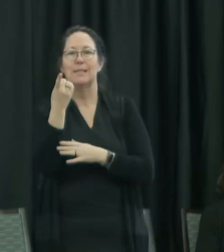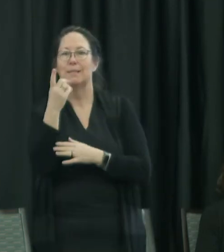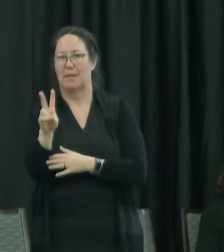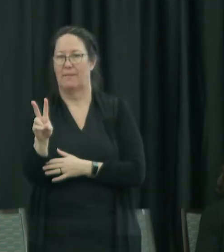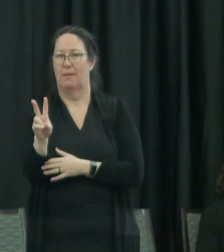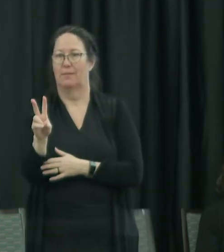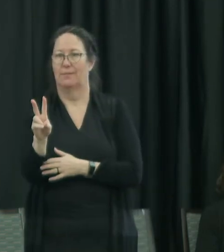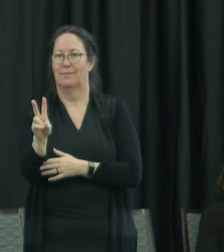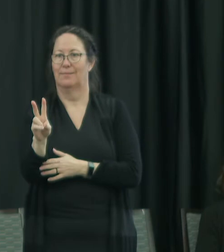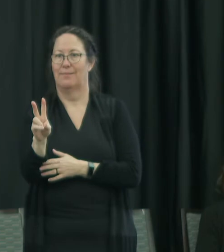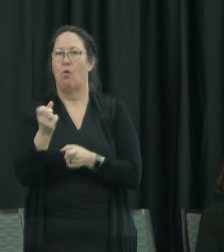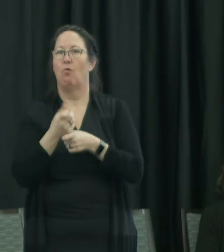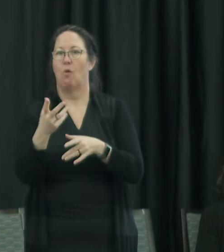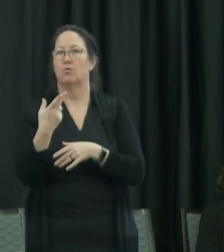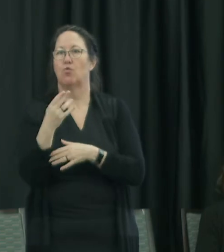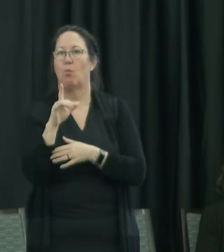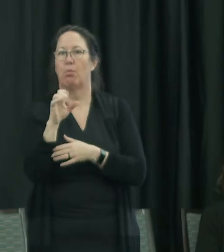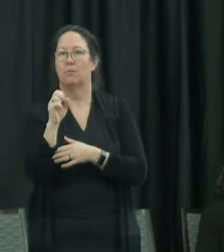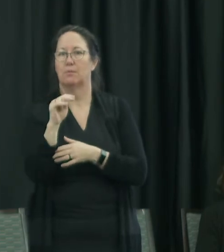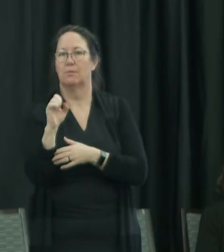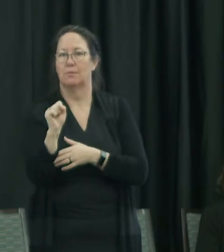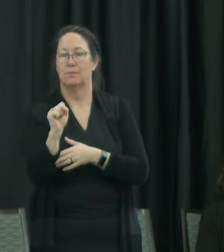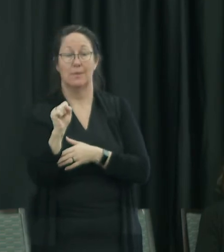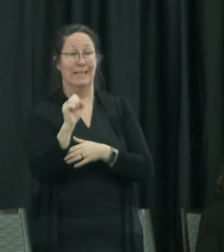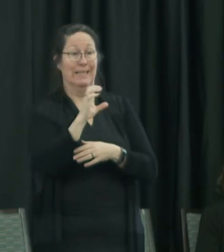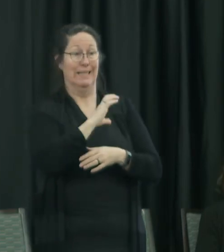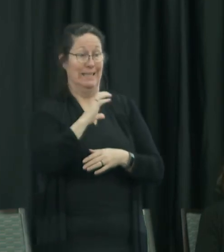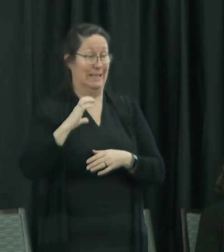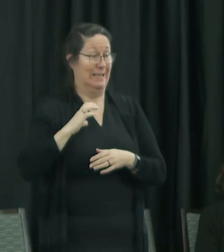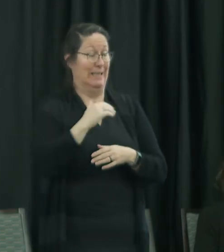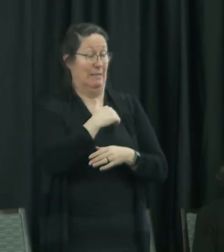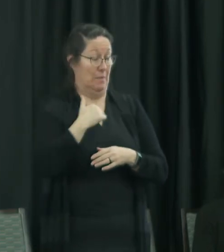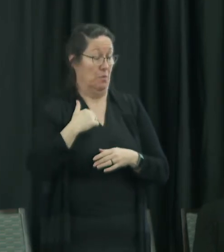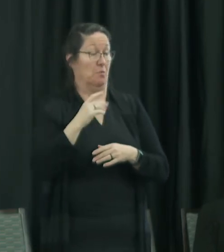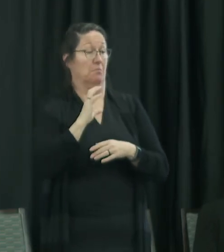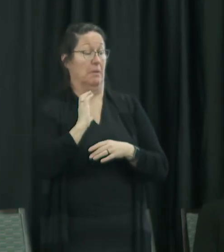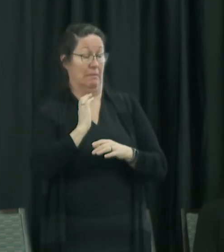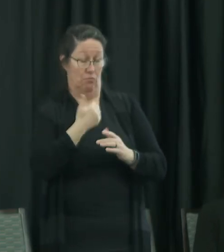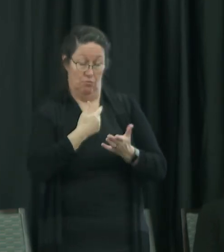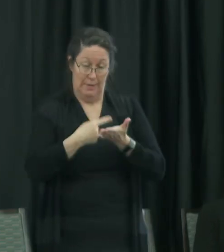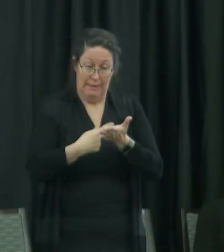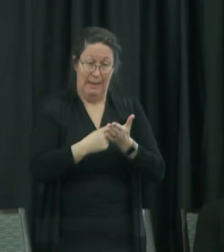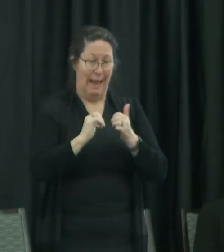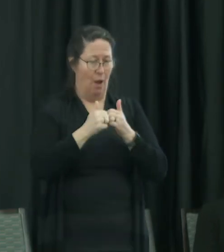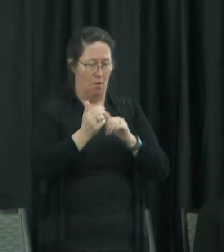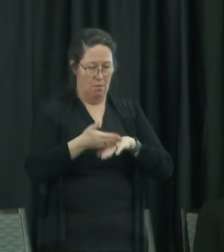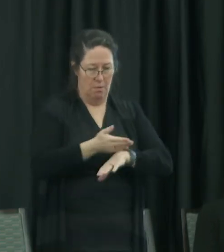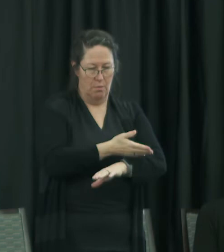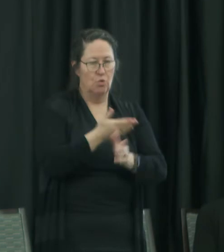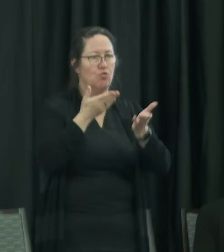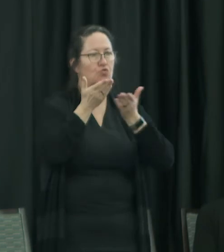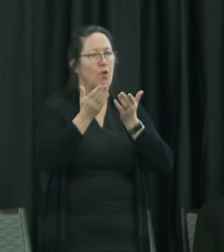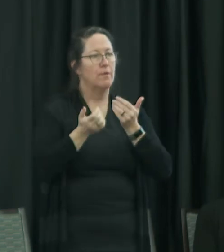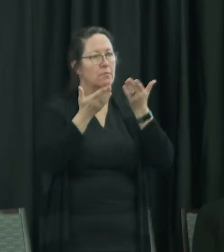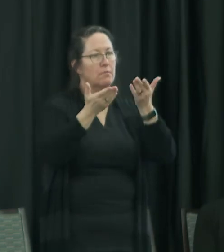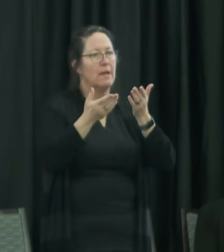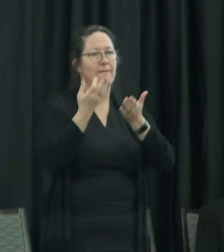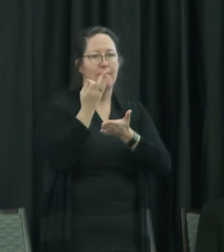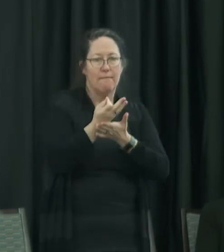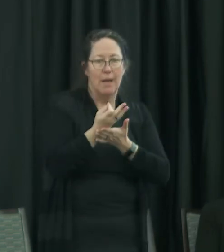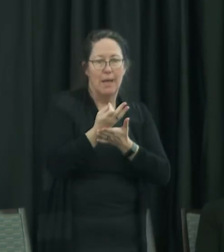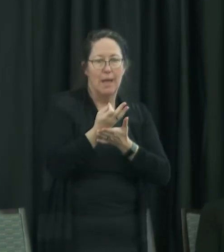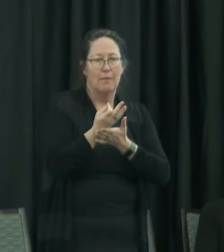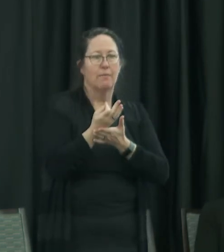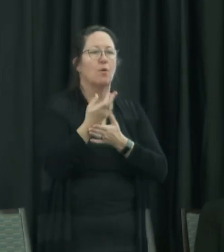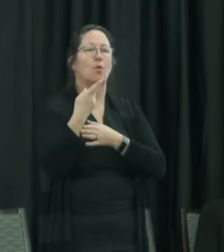violence. Cedar Rapids City Council member Scott Olson and I have for years talked about how to improve service delivery and funding for